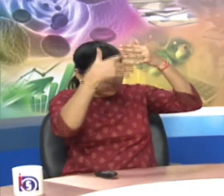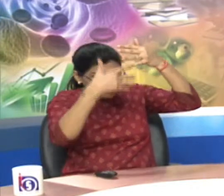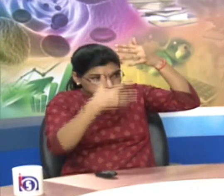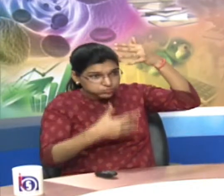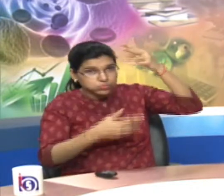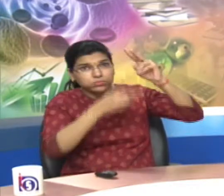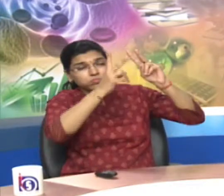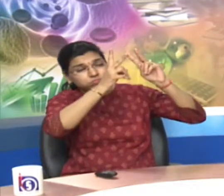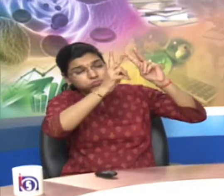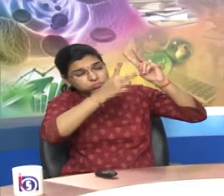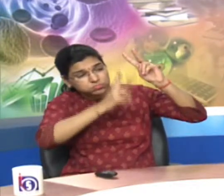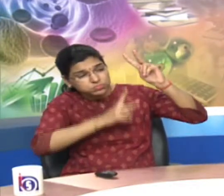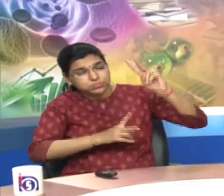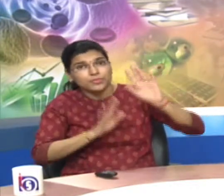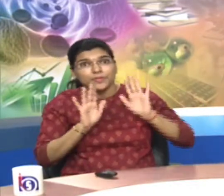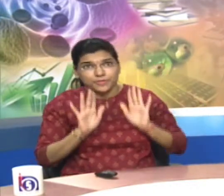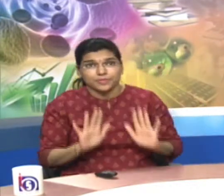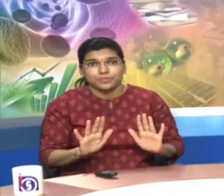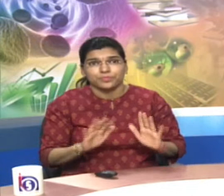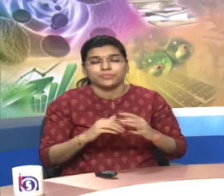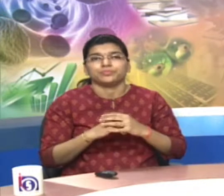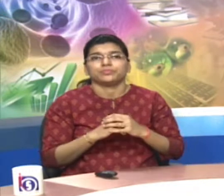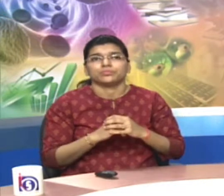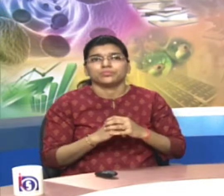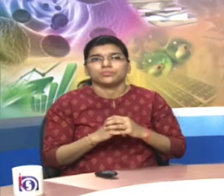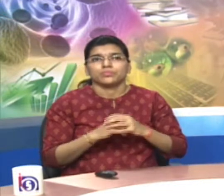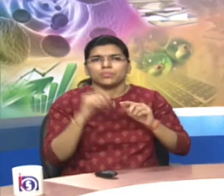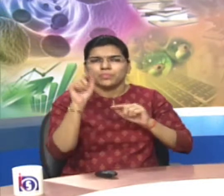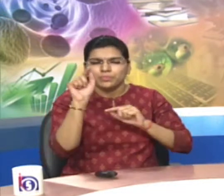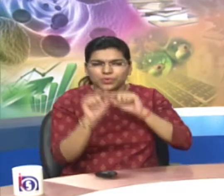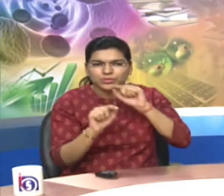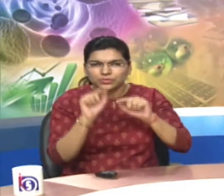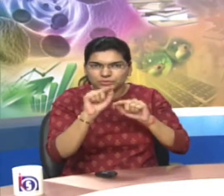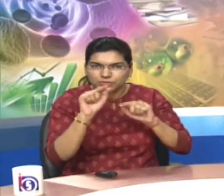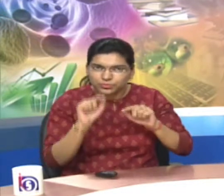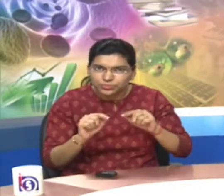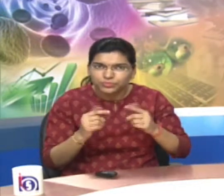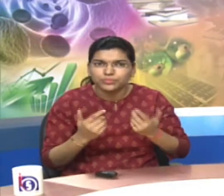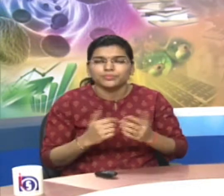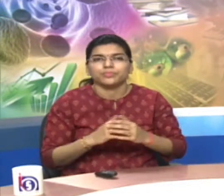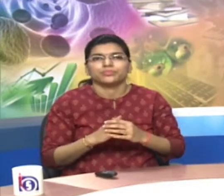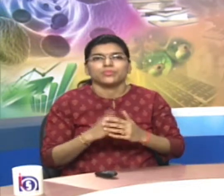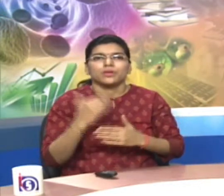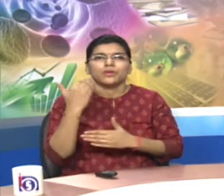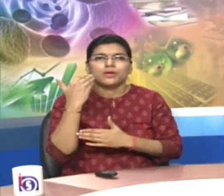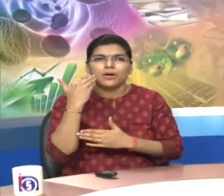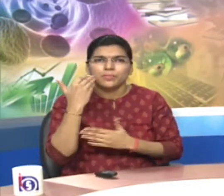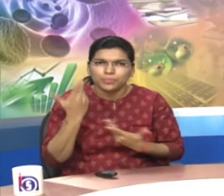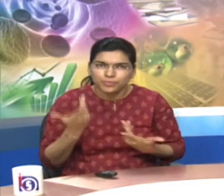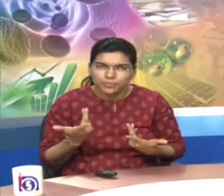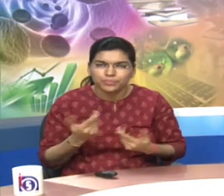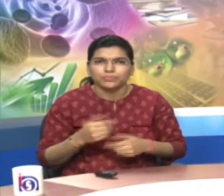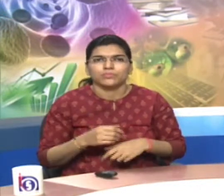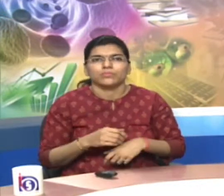When you click on that number, then again a drop down box appears like percentage,